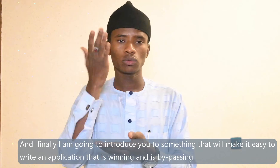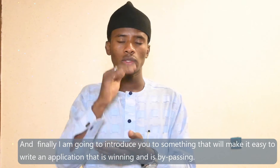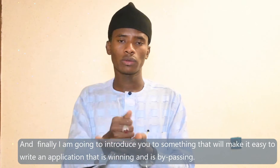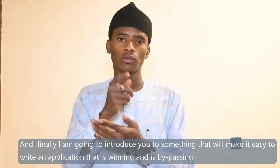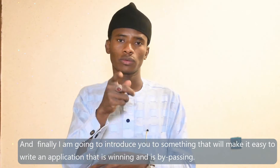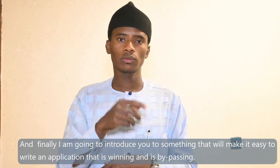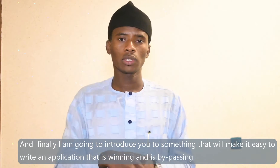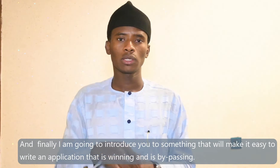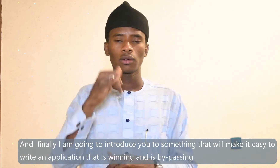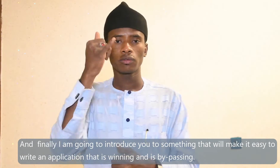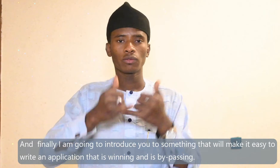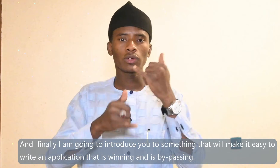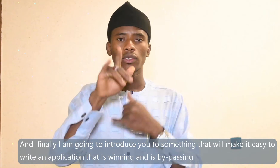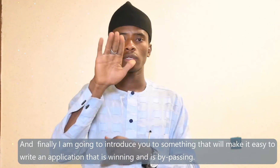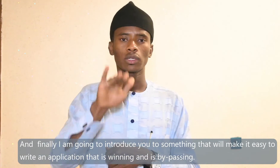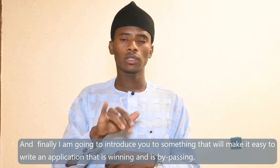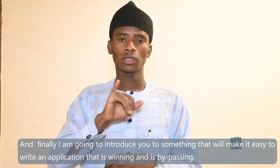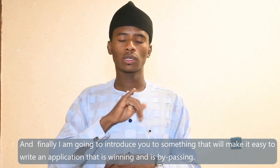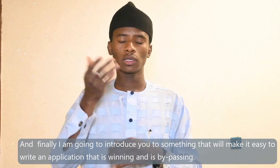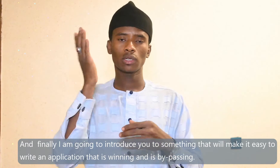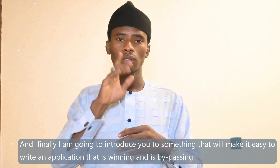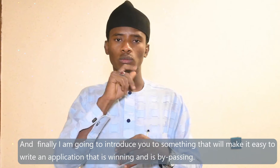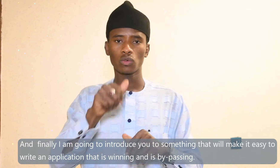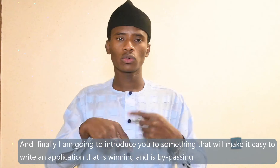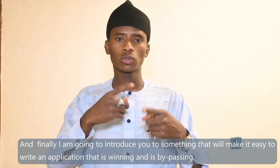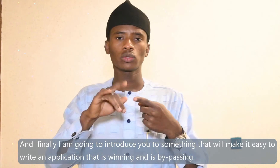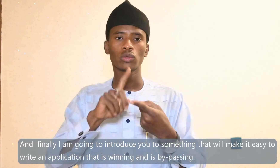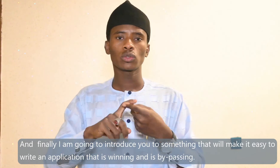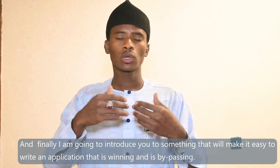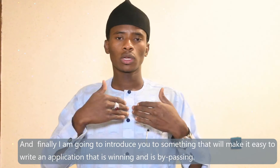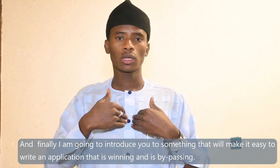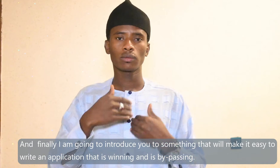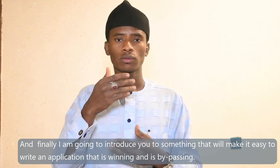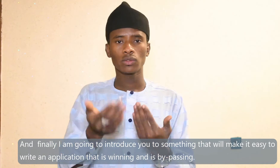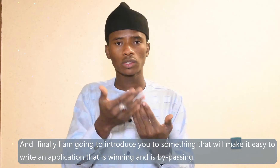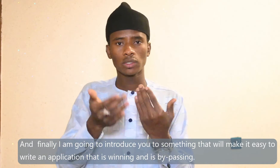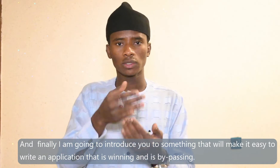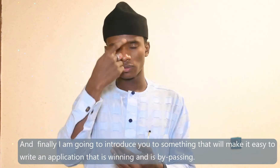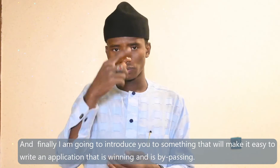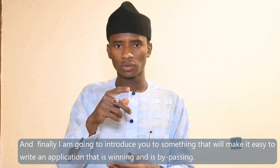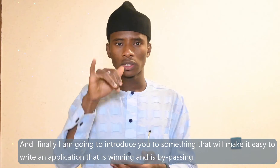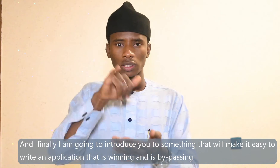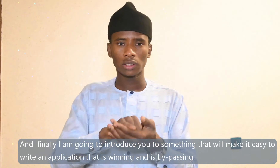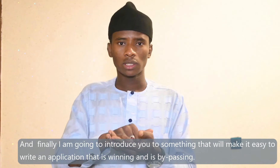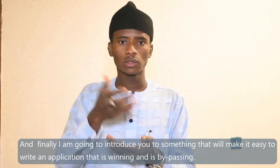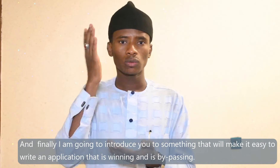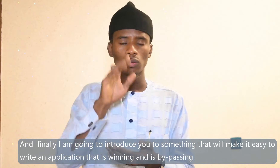And finally, I'm going to have to introduce you to something that could make it easy for